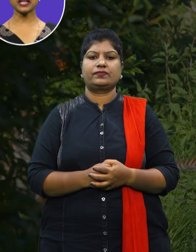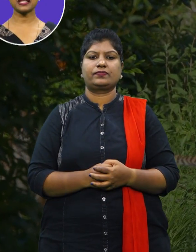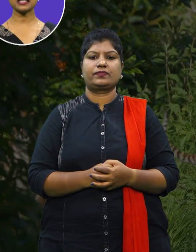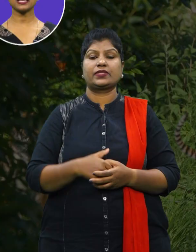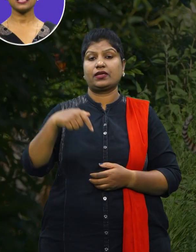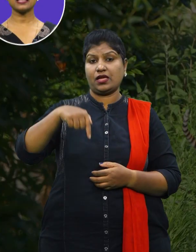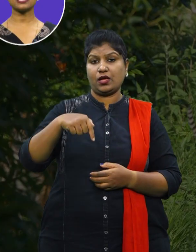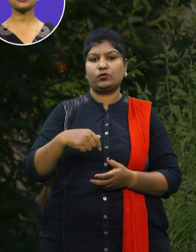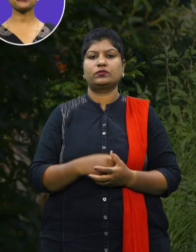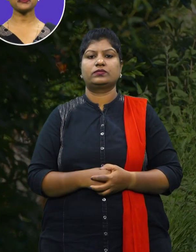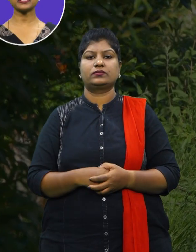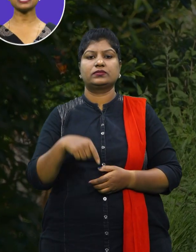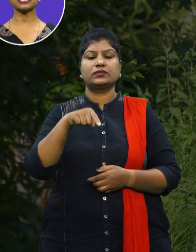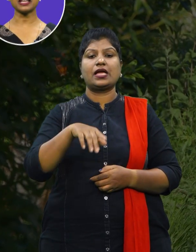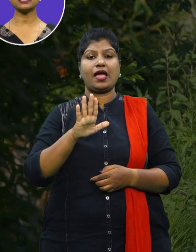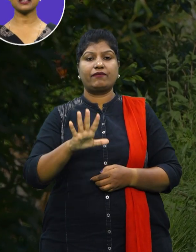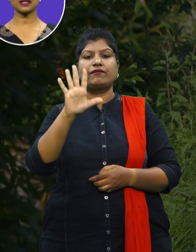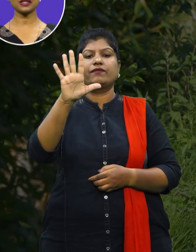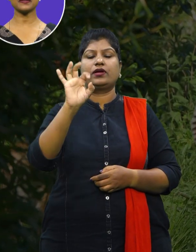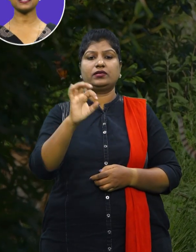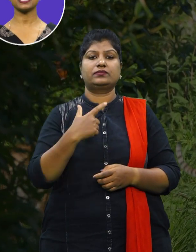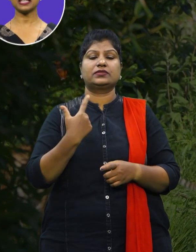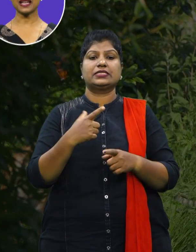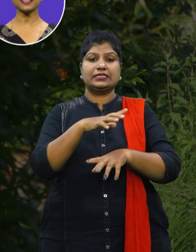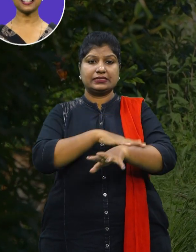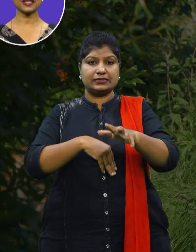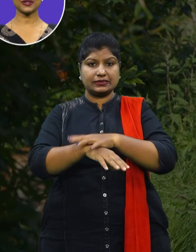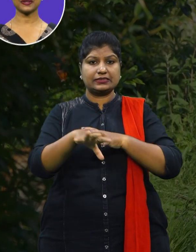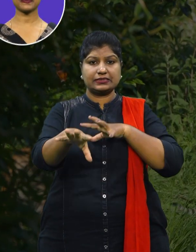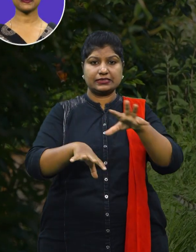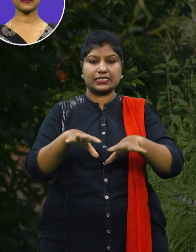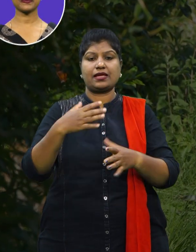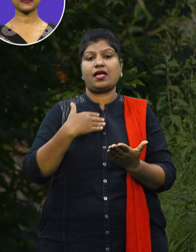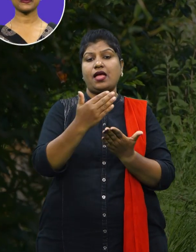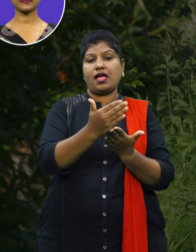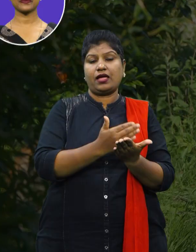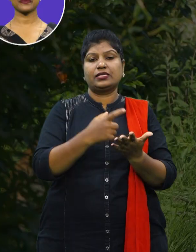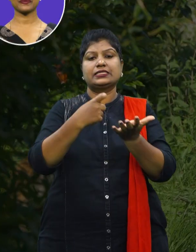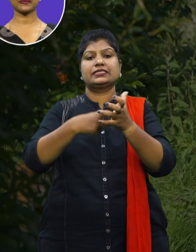At present, there are 50 tiger reserves in our country.